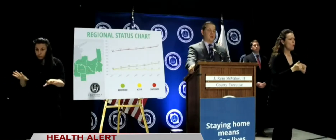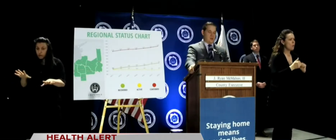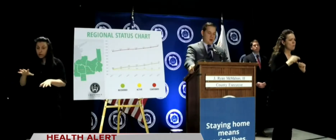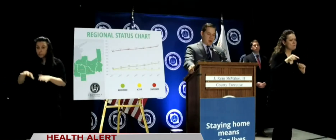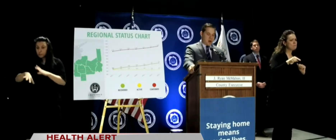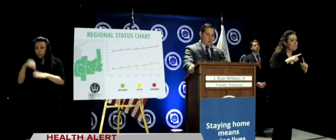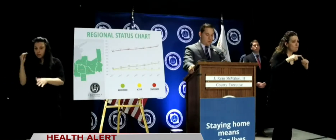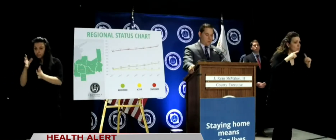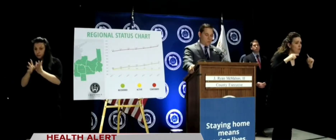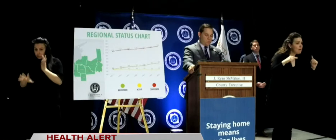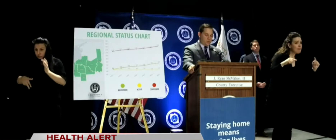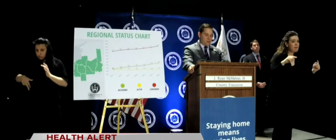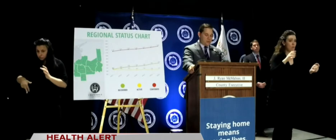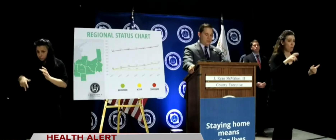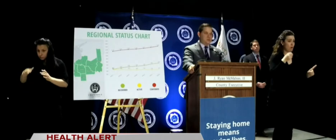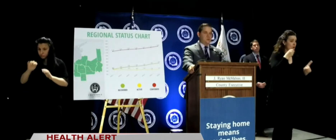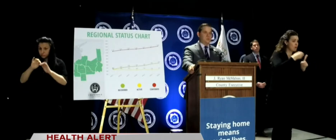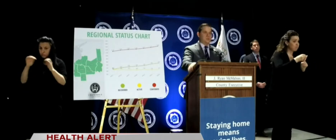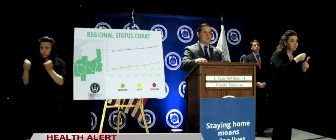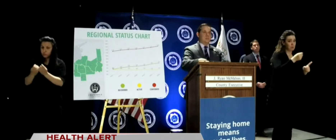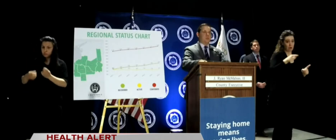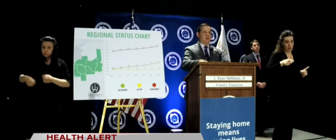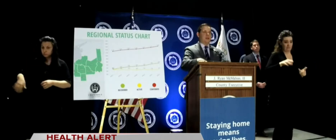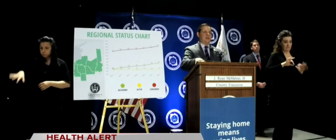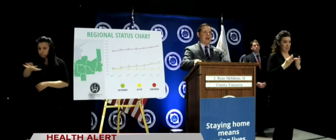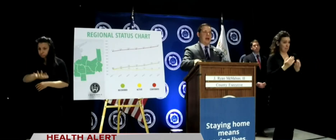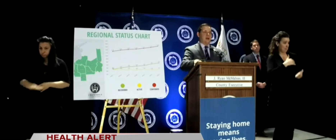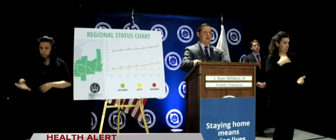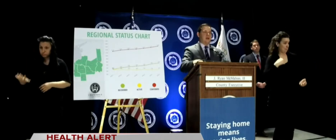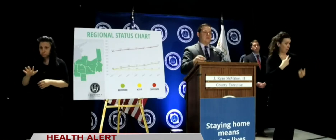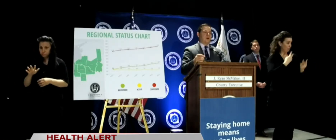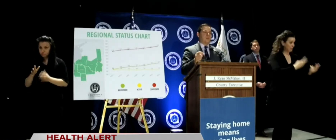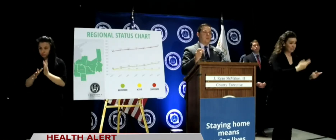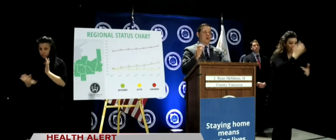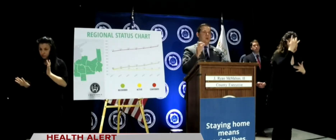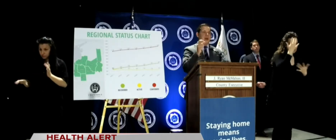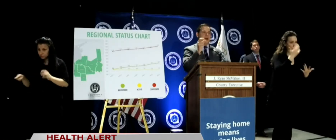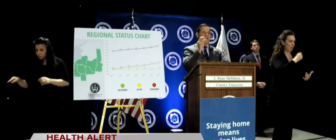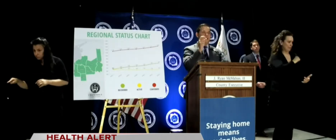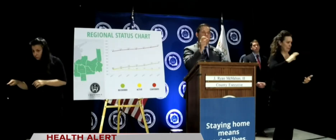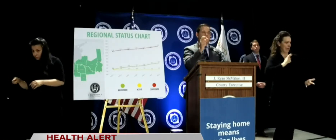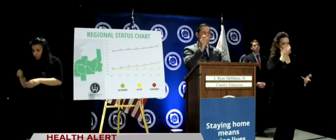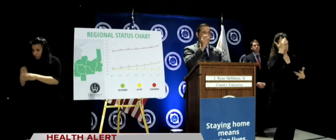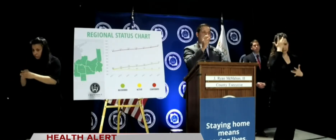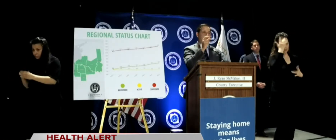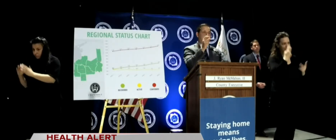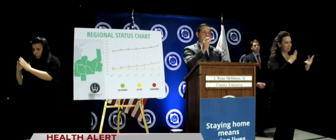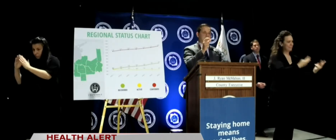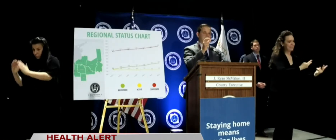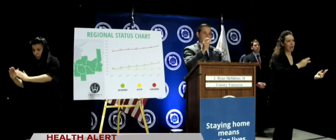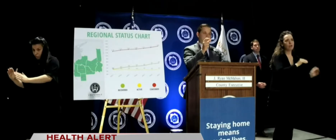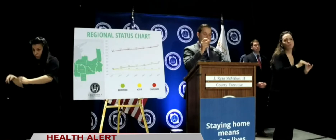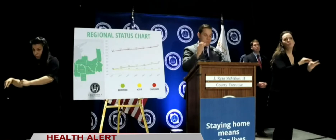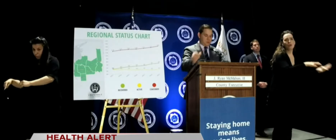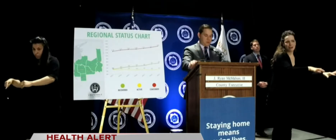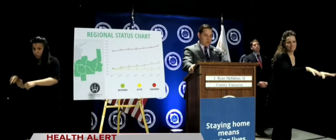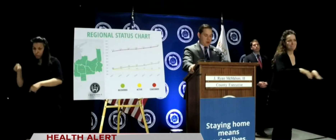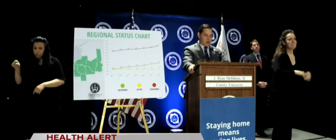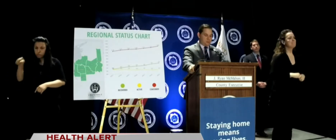folks? We need to separate that from where we have individual hotspots in the